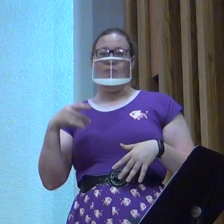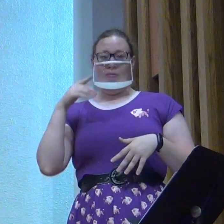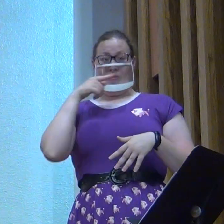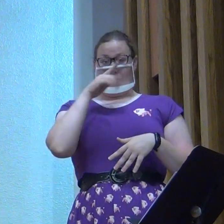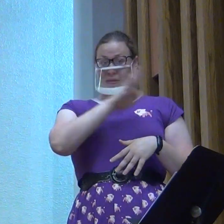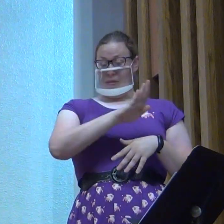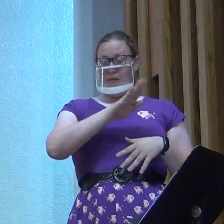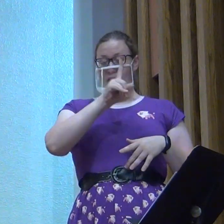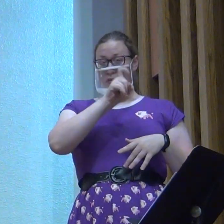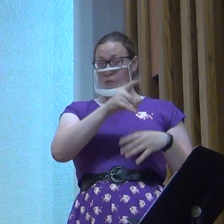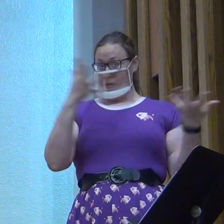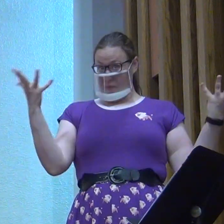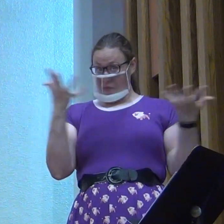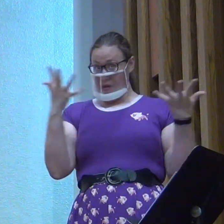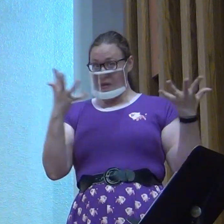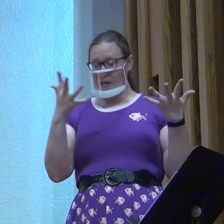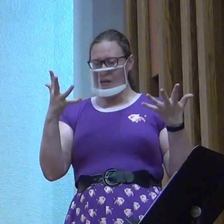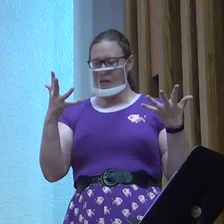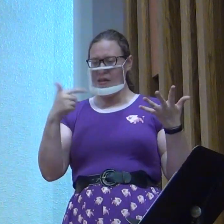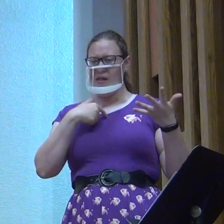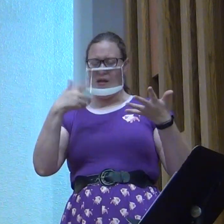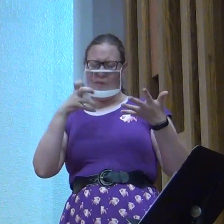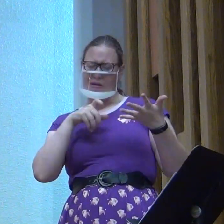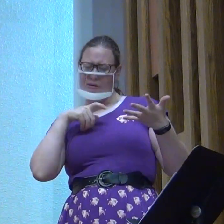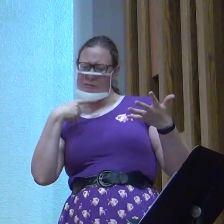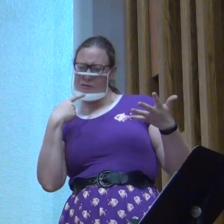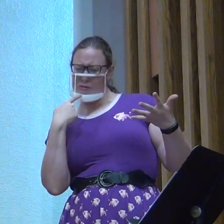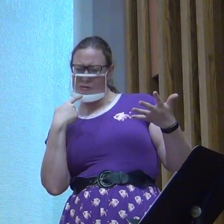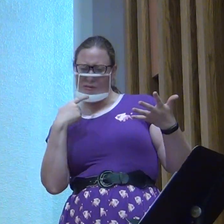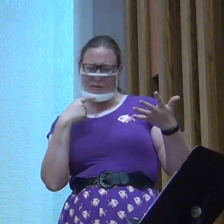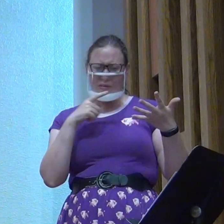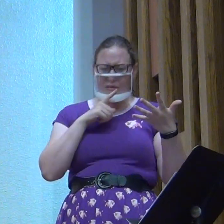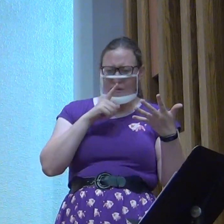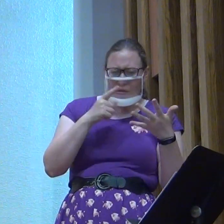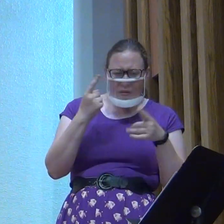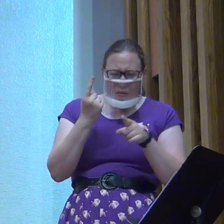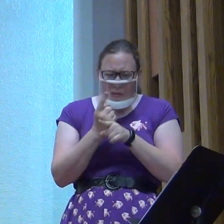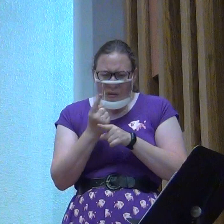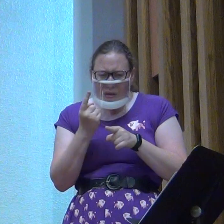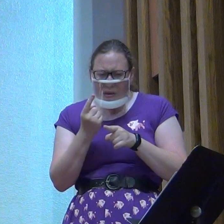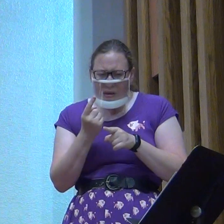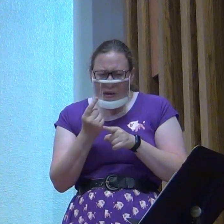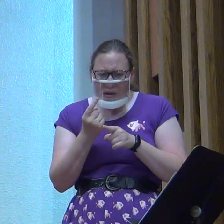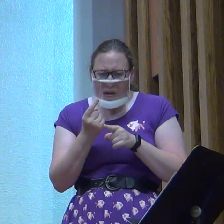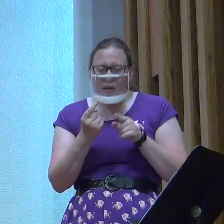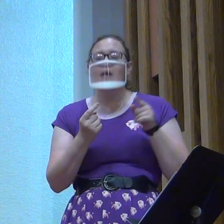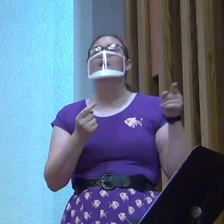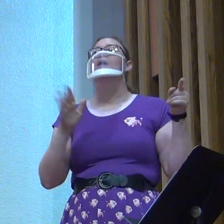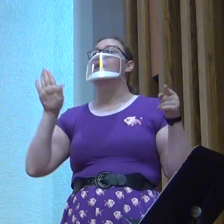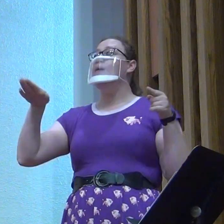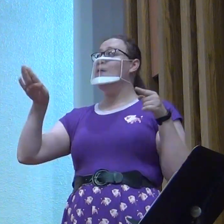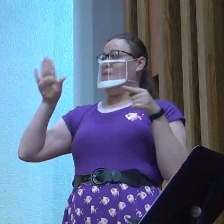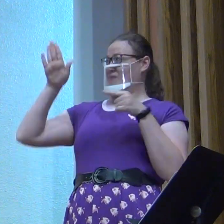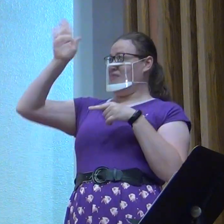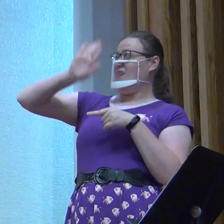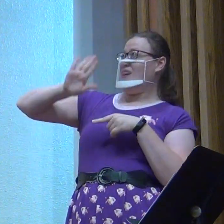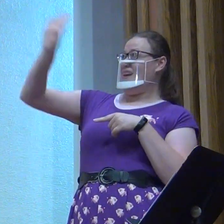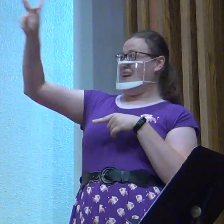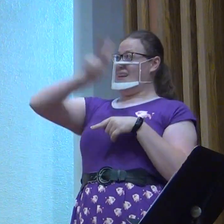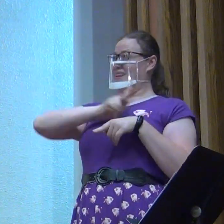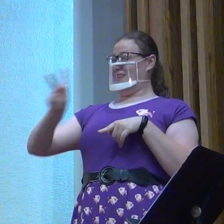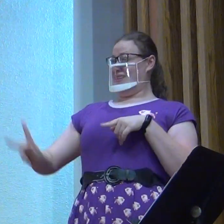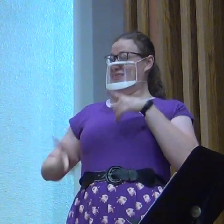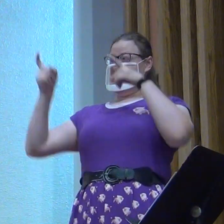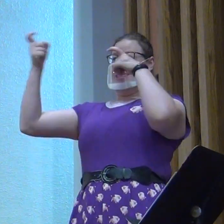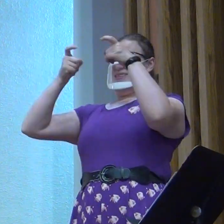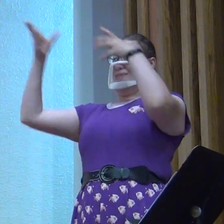to him was, let me say it exactly, when the kingdom of God